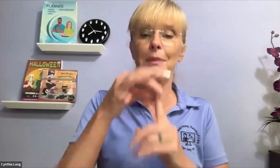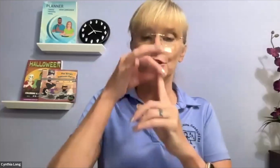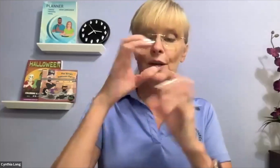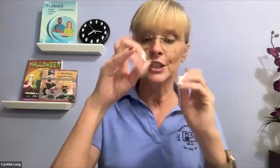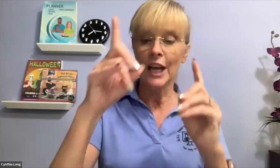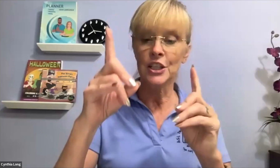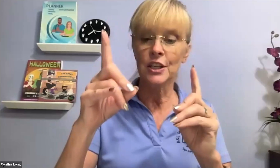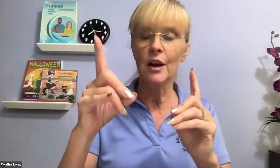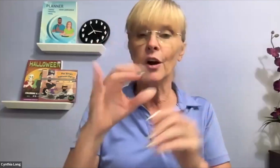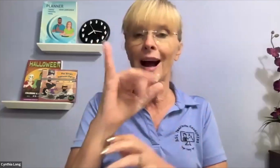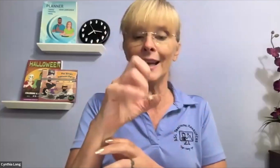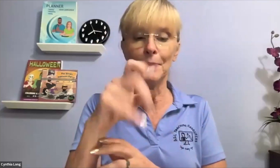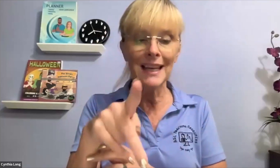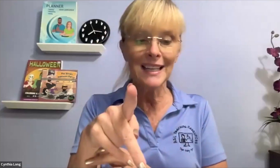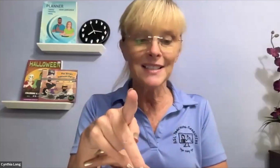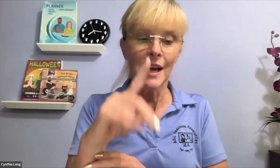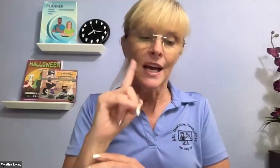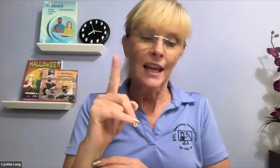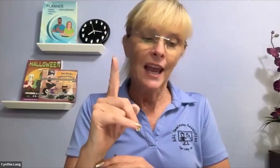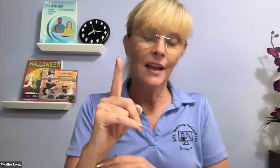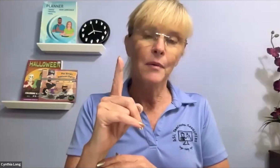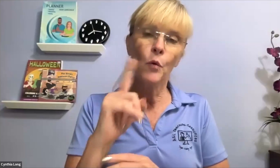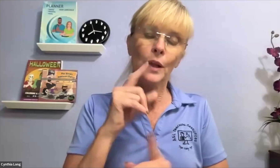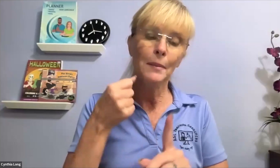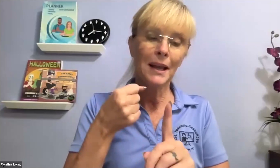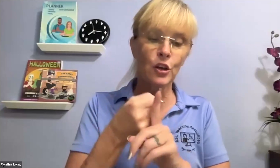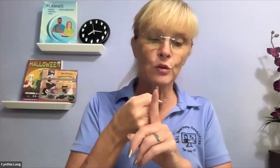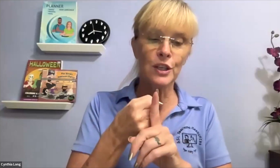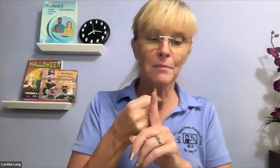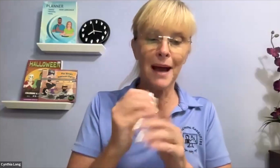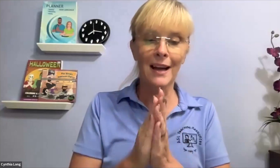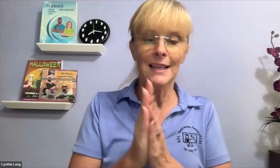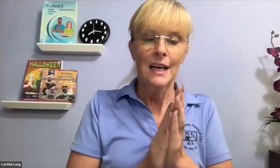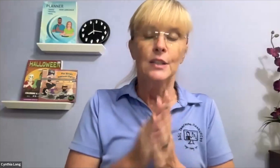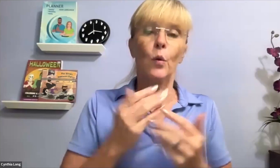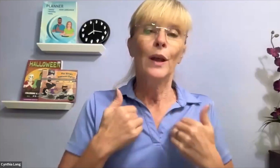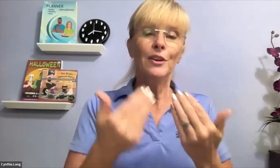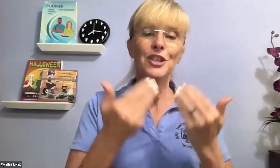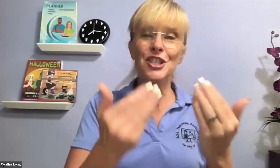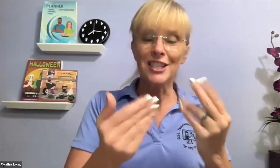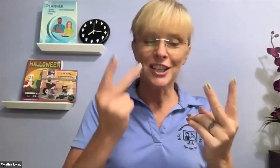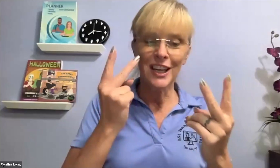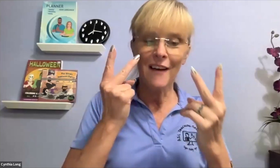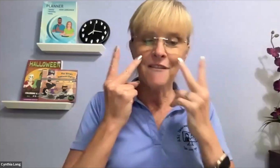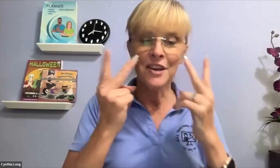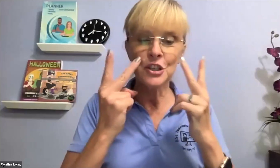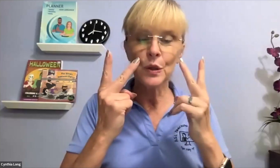special education or IEPs, can really make a huge impact. So we are suggesting